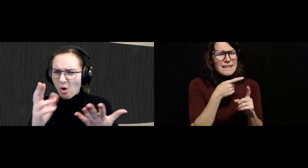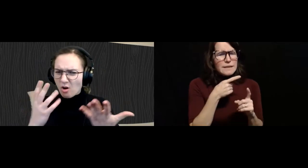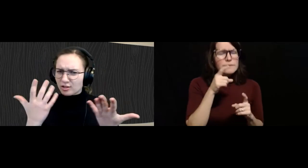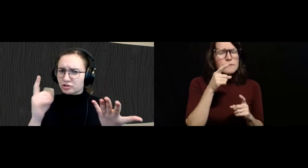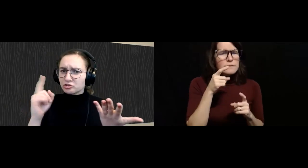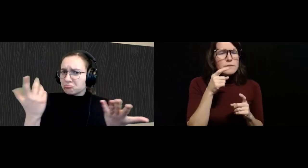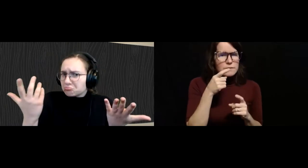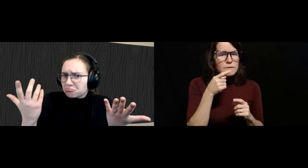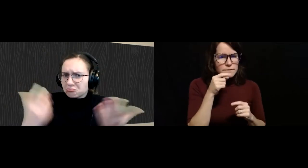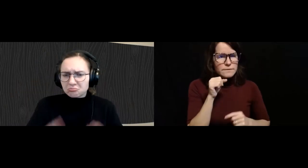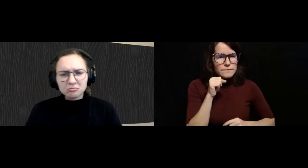Did they think there was something wrong or?